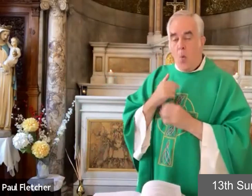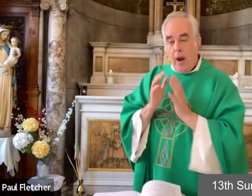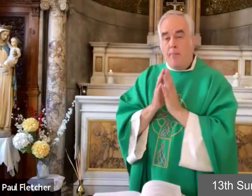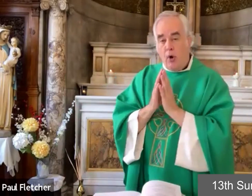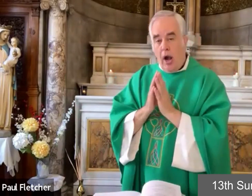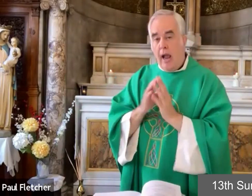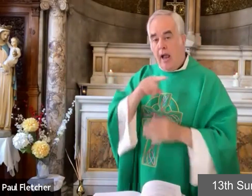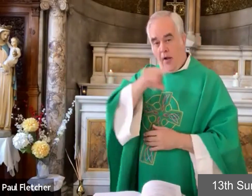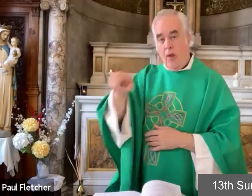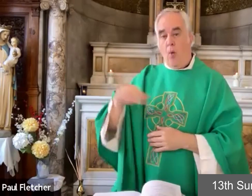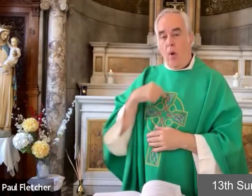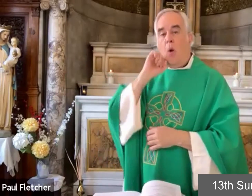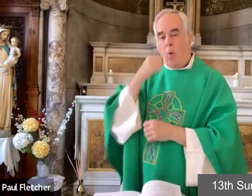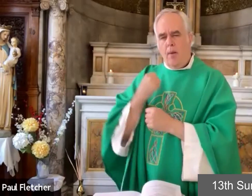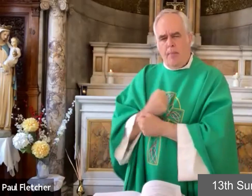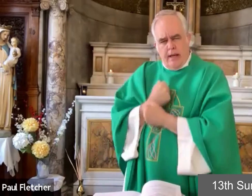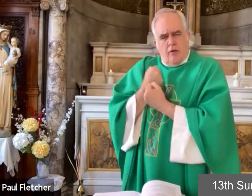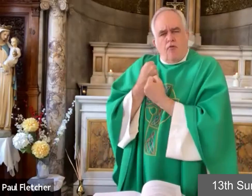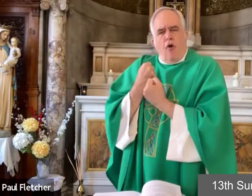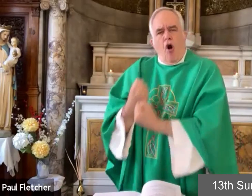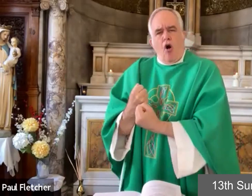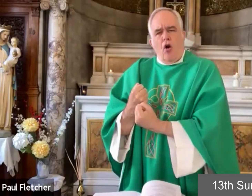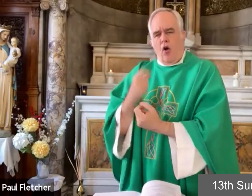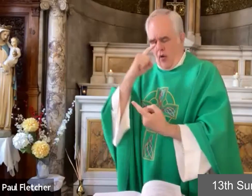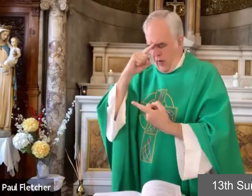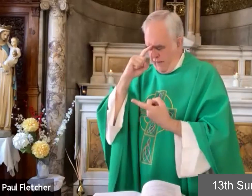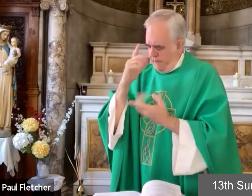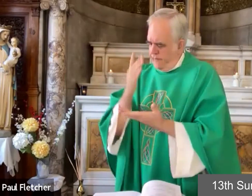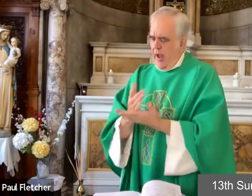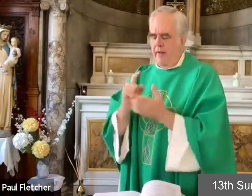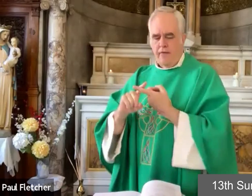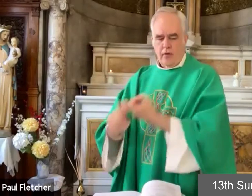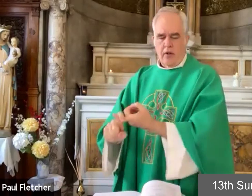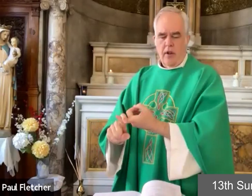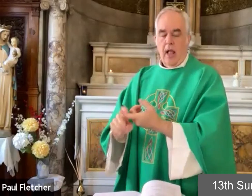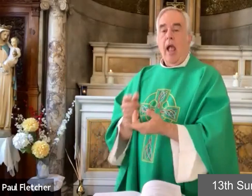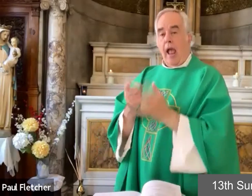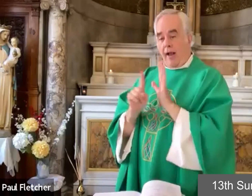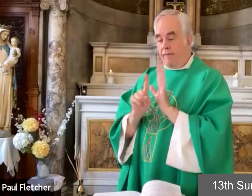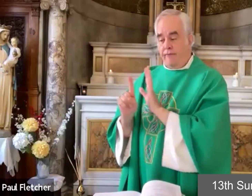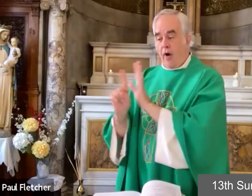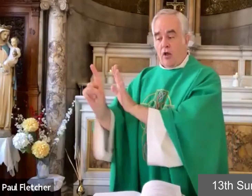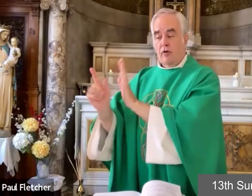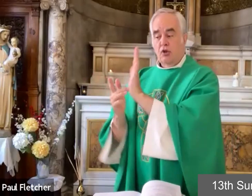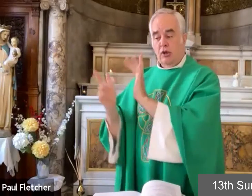We pray that we will be strong, faithful in following